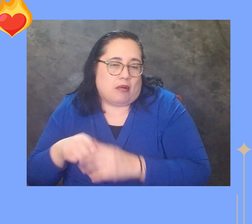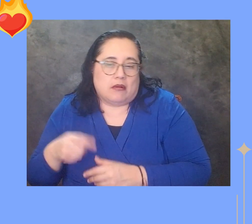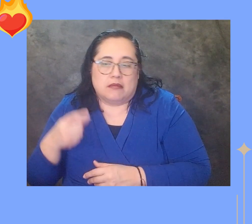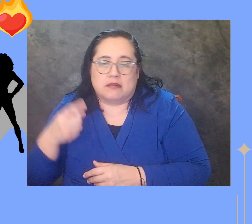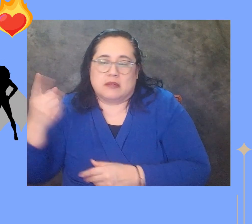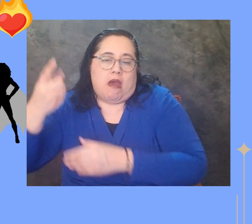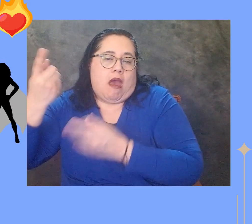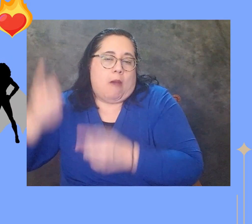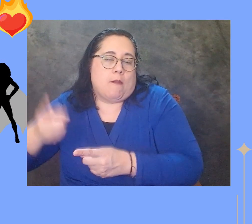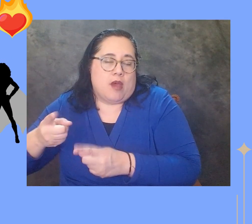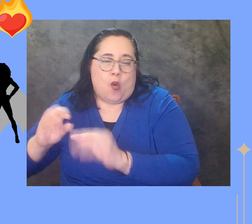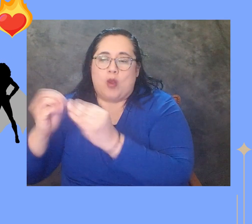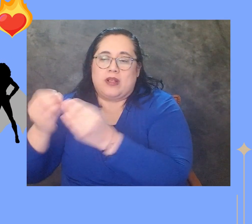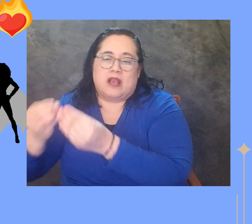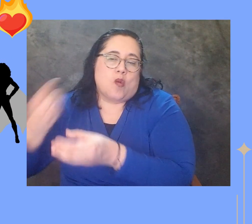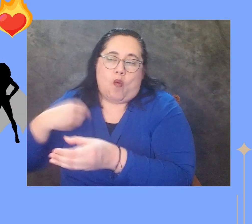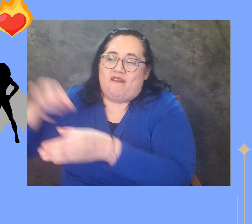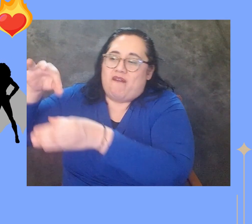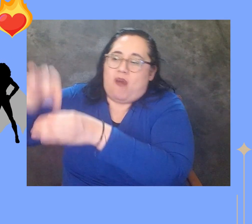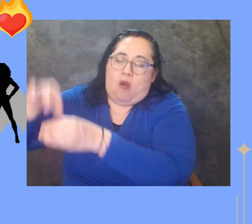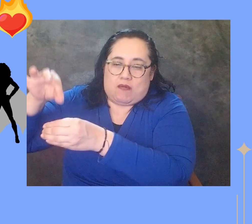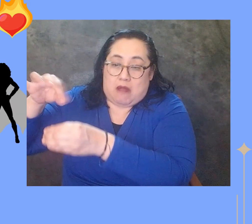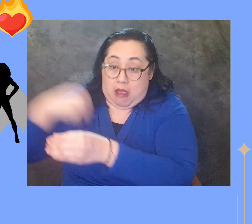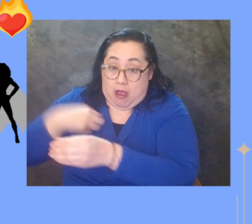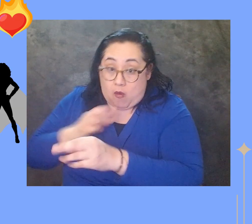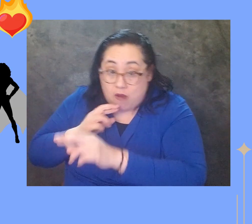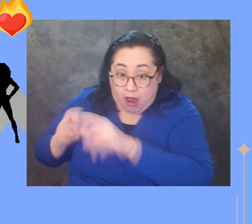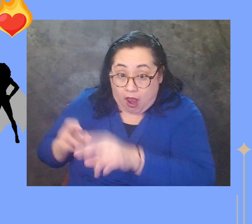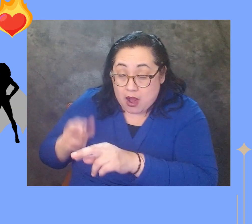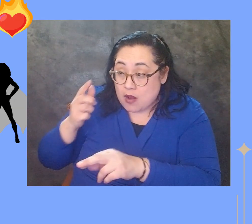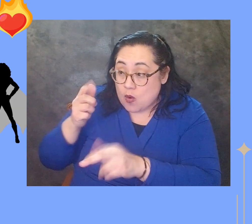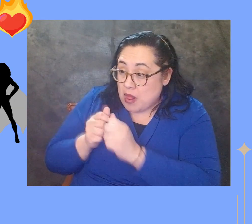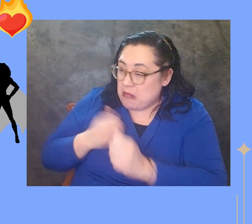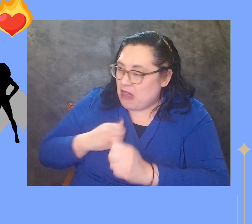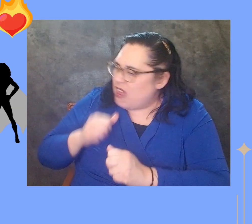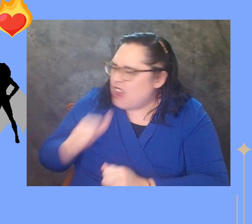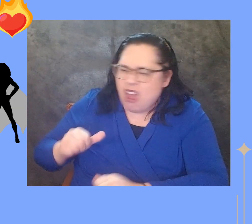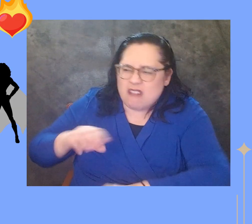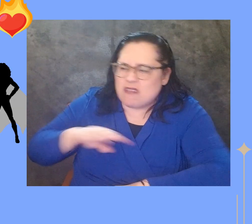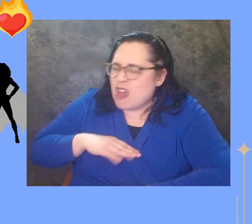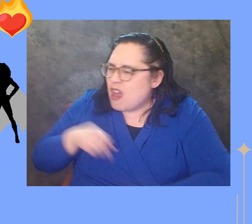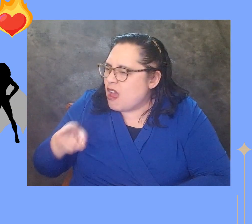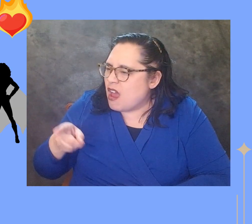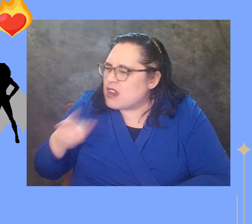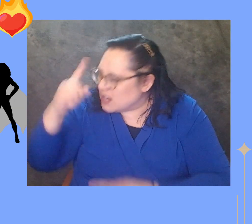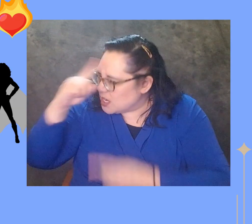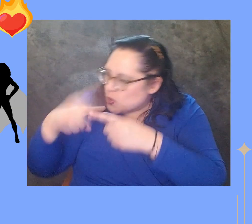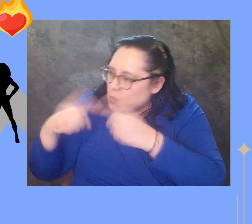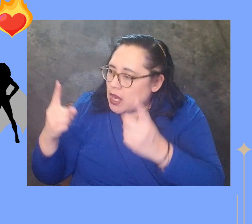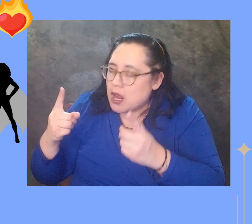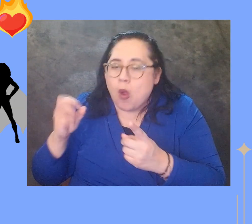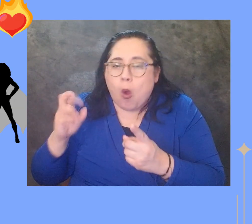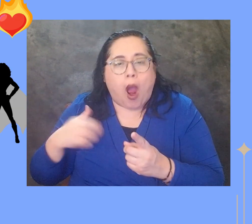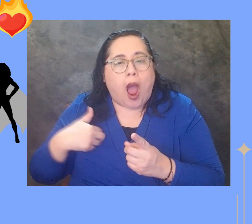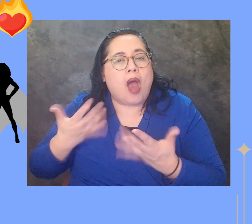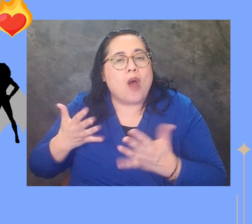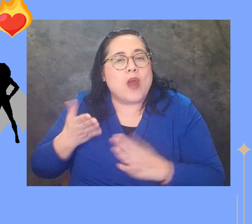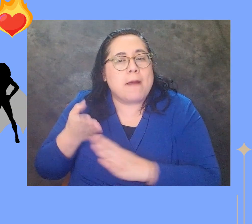I don't agree with happens? For example, if there's something happens with an organization where we